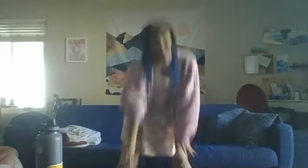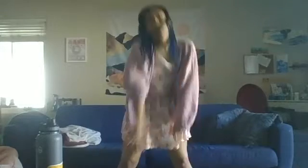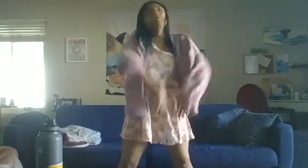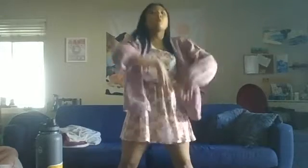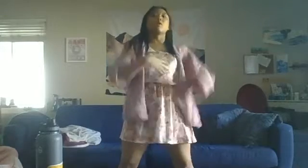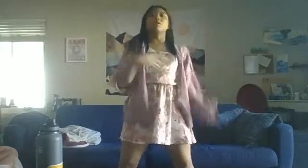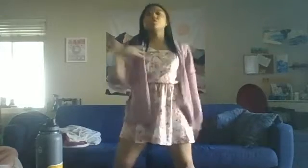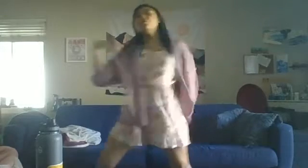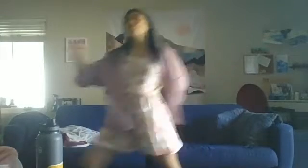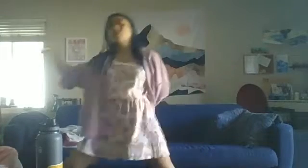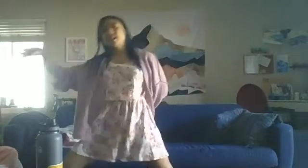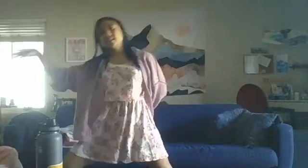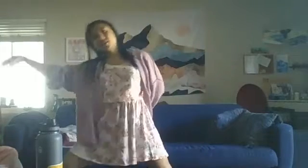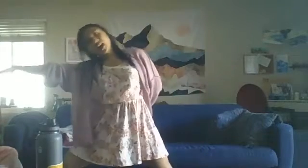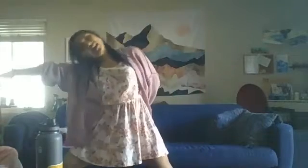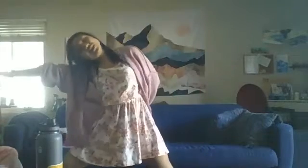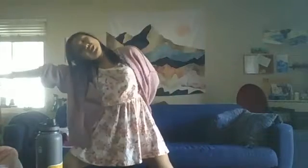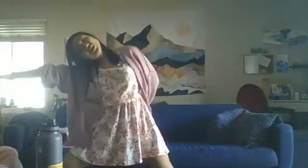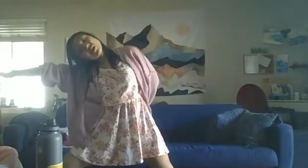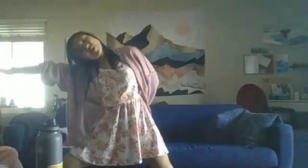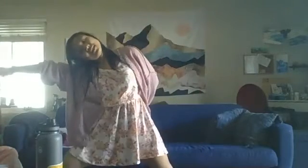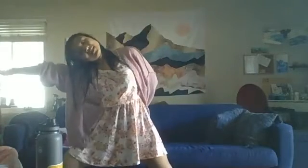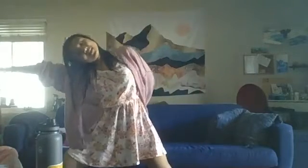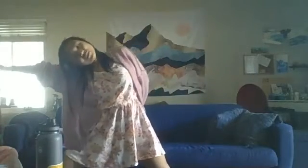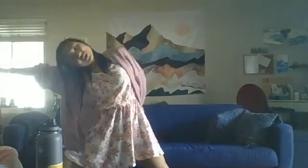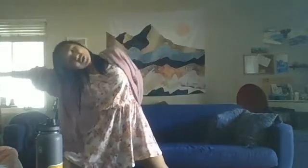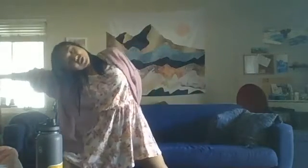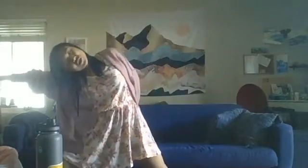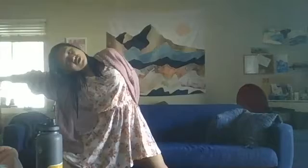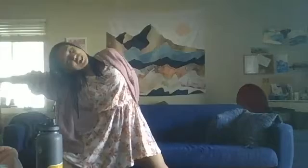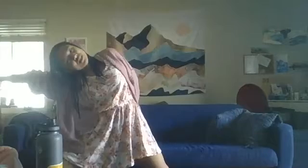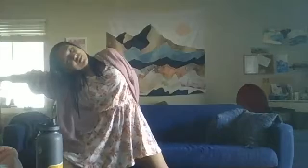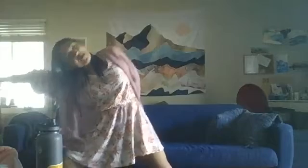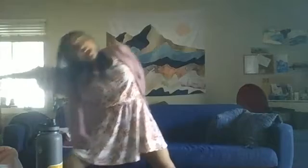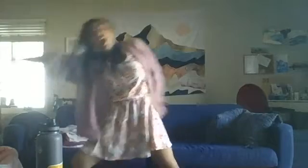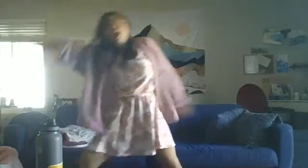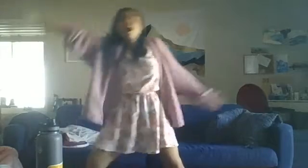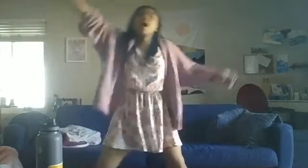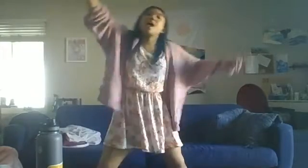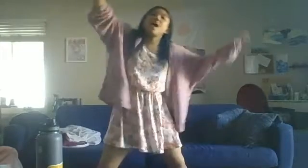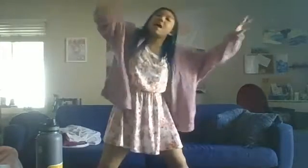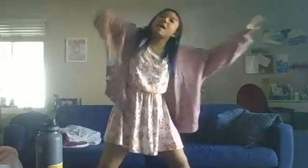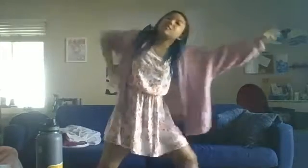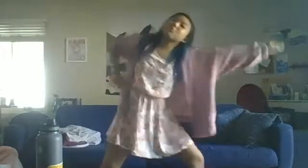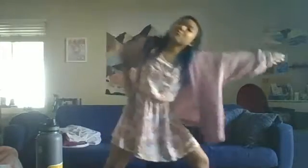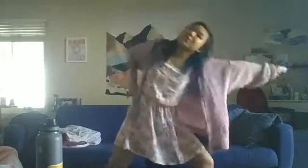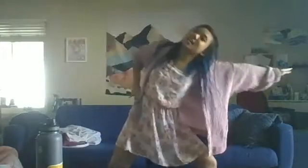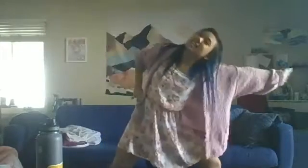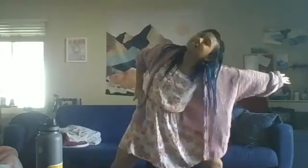And we're going to reach to our right. Reach, reach, reach, reach, reach. And reach to